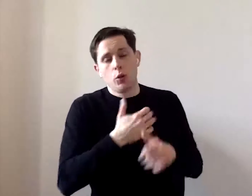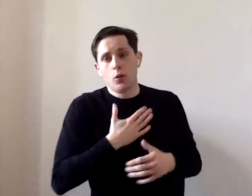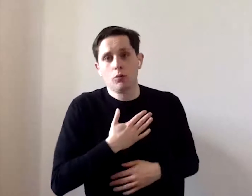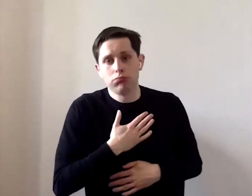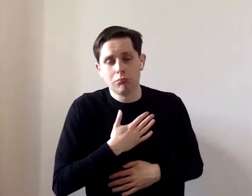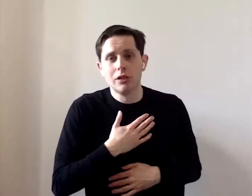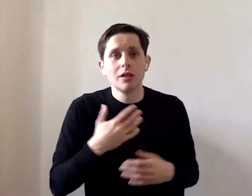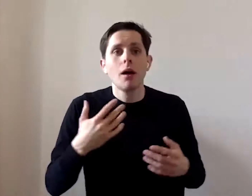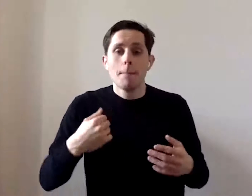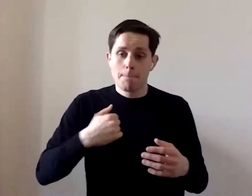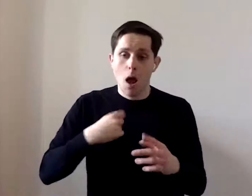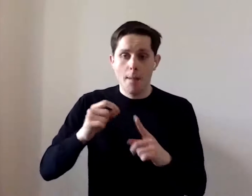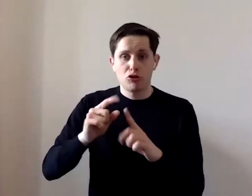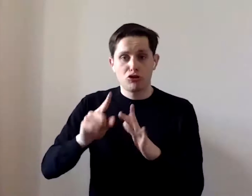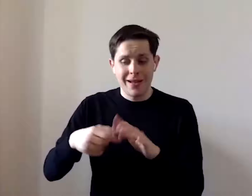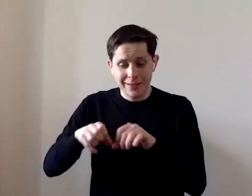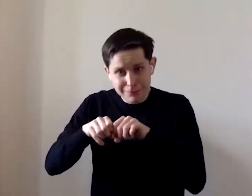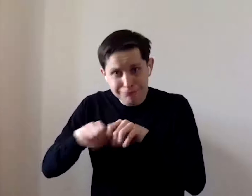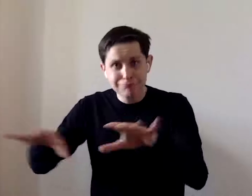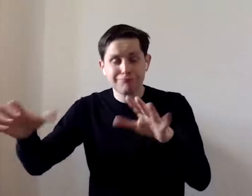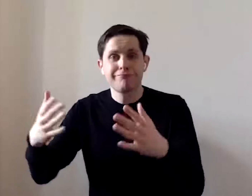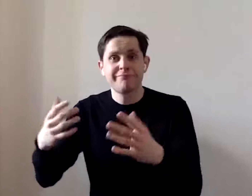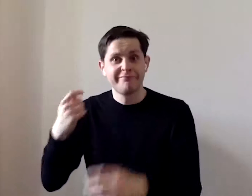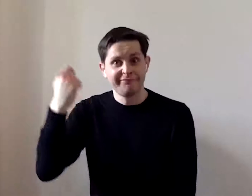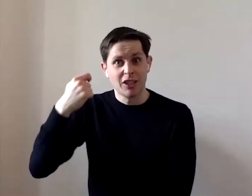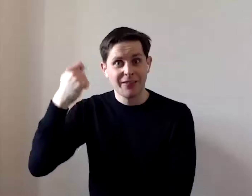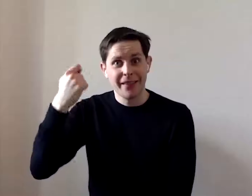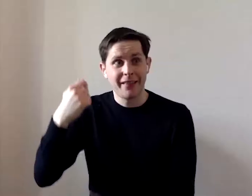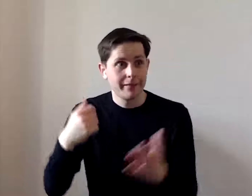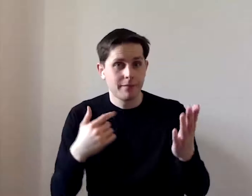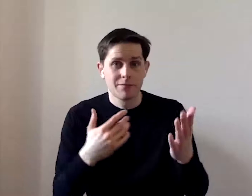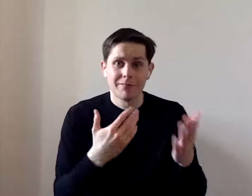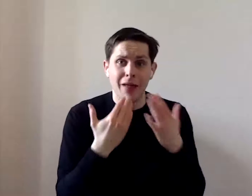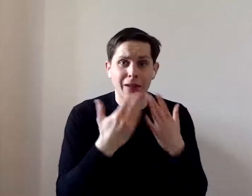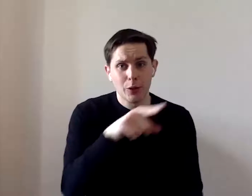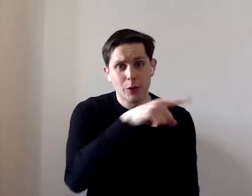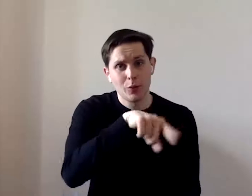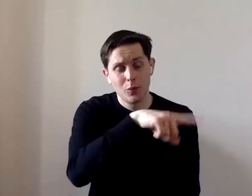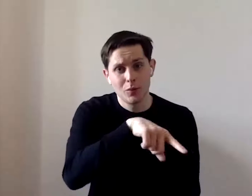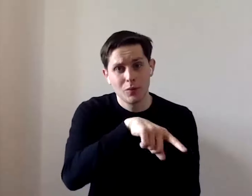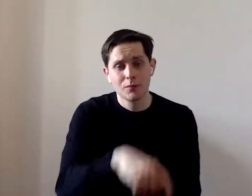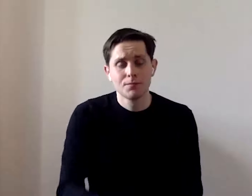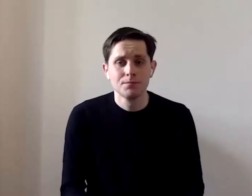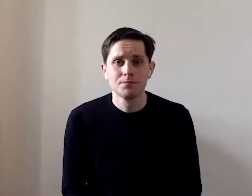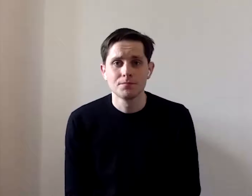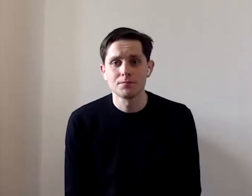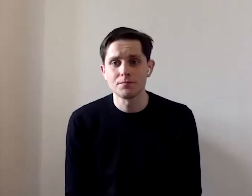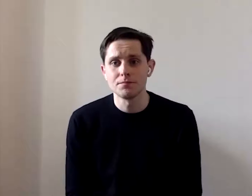patience. I was incredibly grateful for that. And I think it was only because of that that my project was able